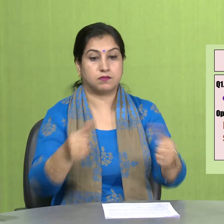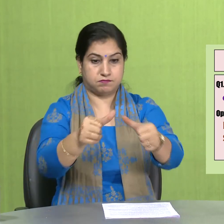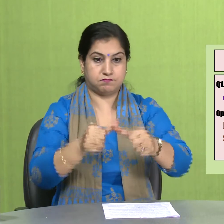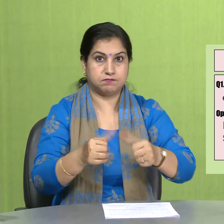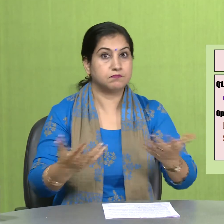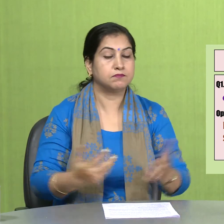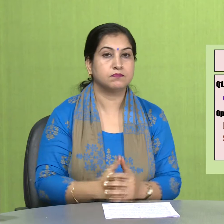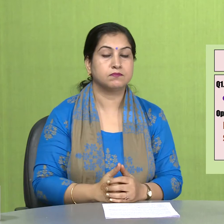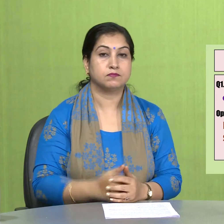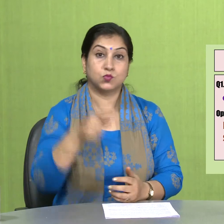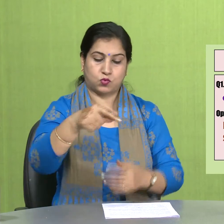You have 4 options.